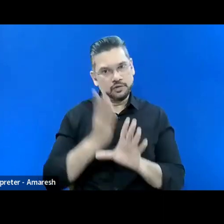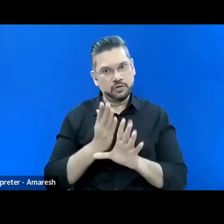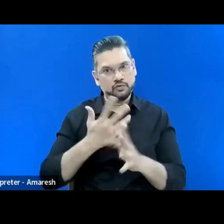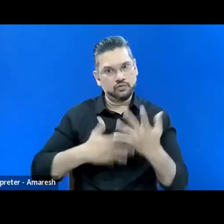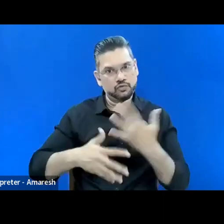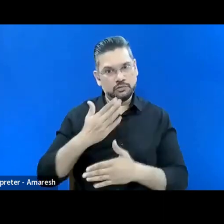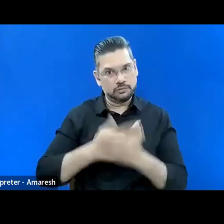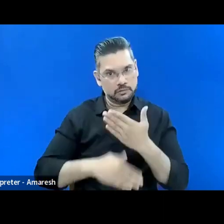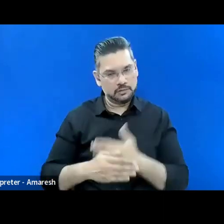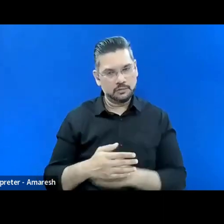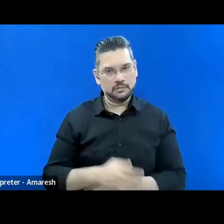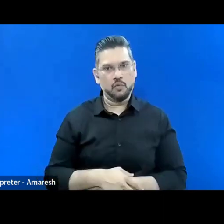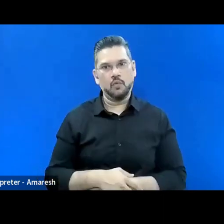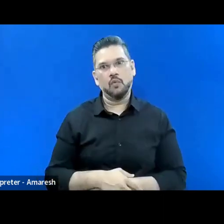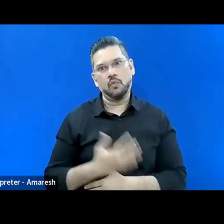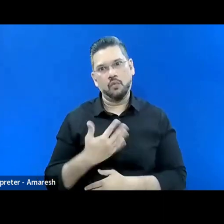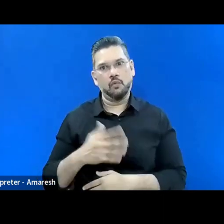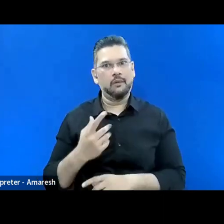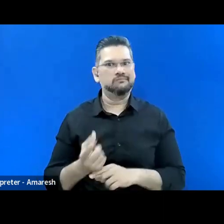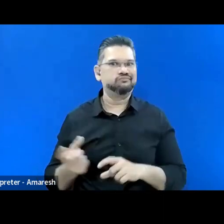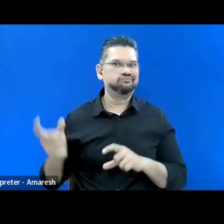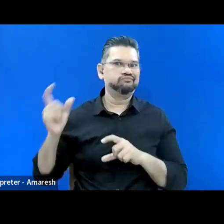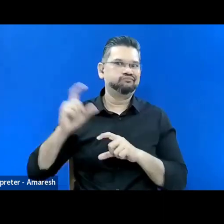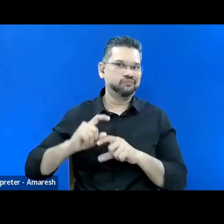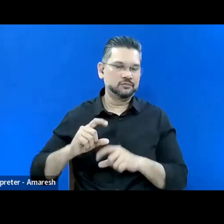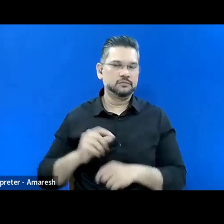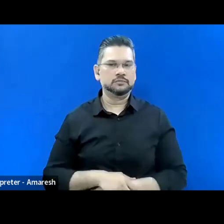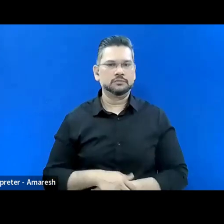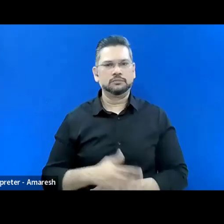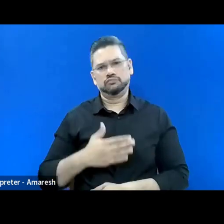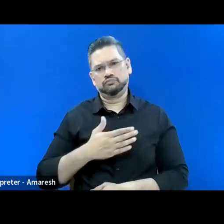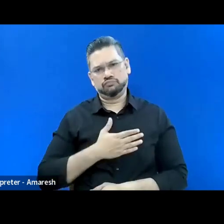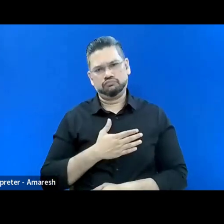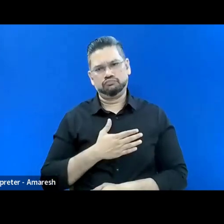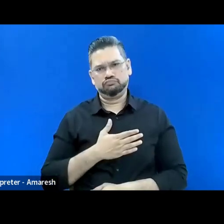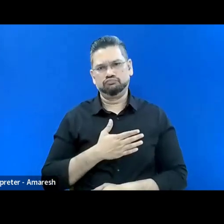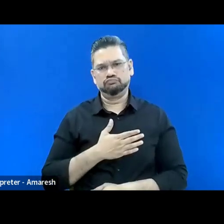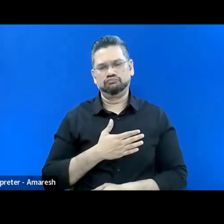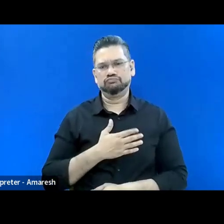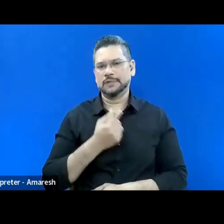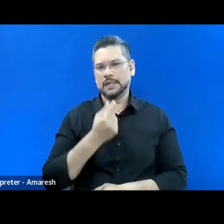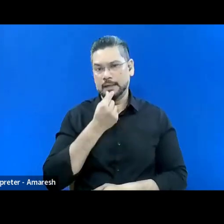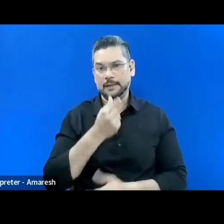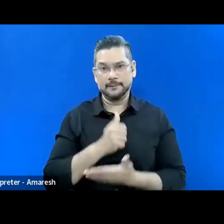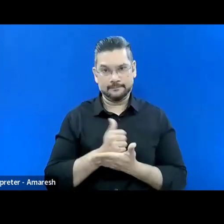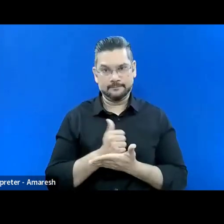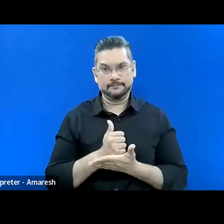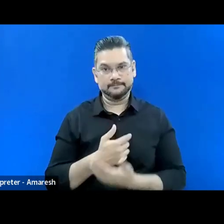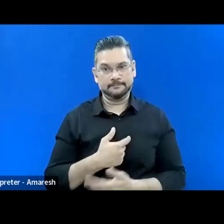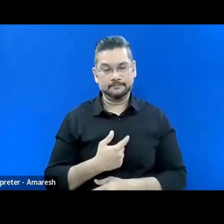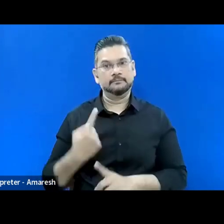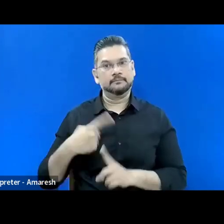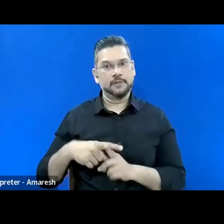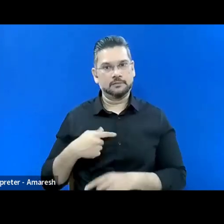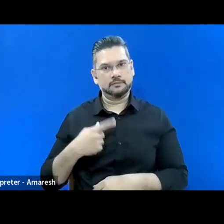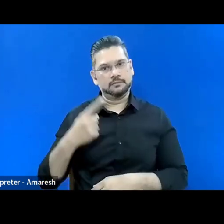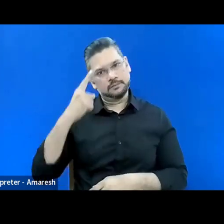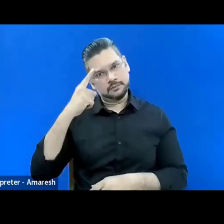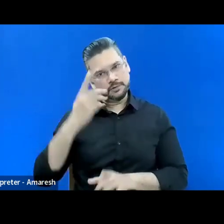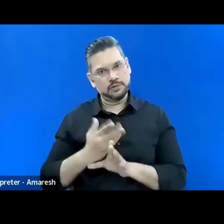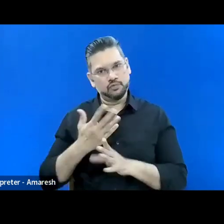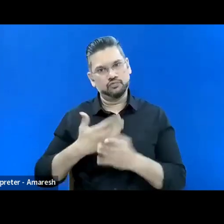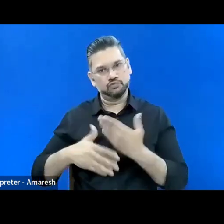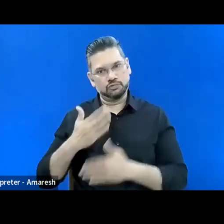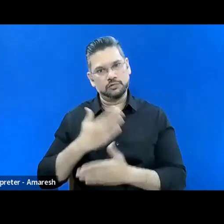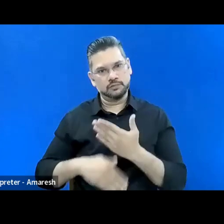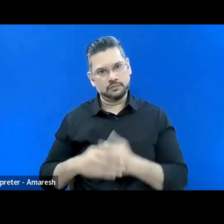discrimination. And I identify myself as gay and also a person living with psychosocial disabilities and a survivor of